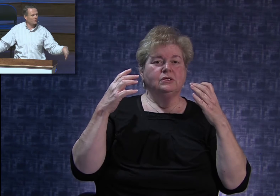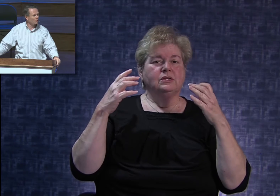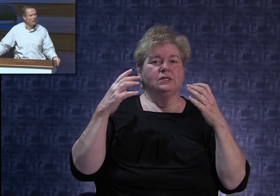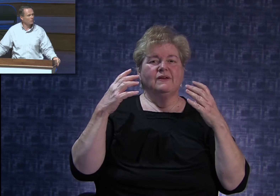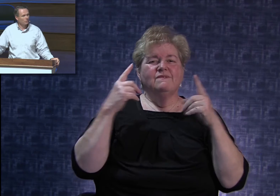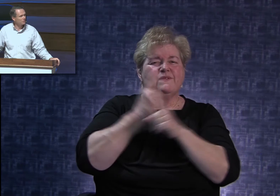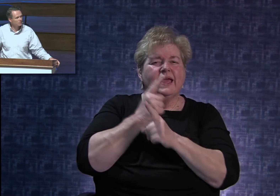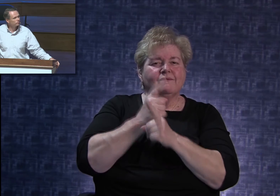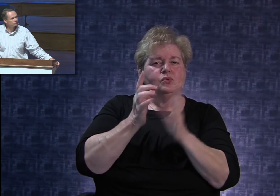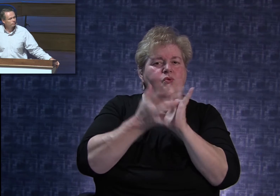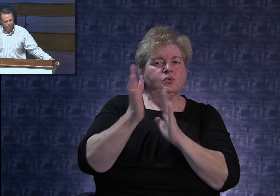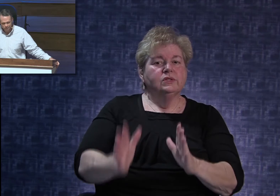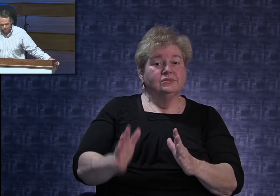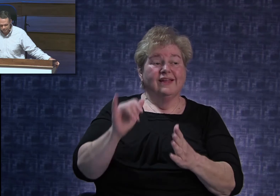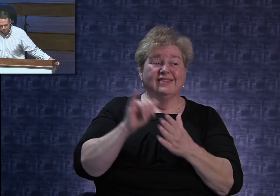fall under both categories.